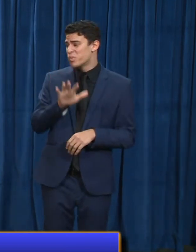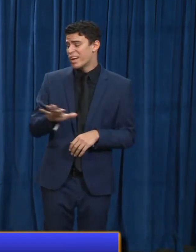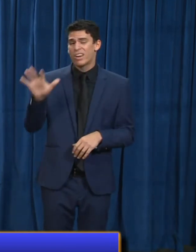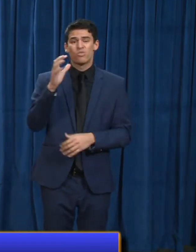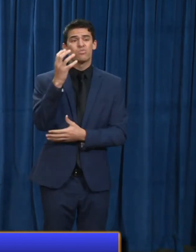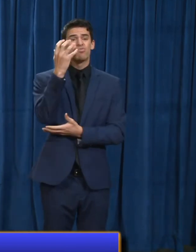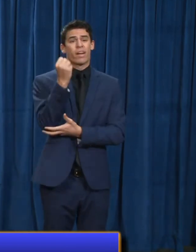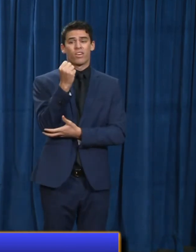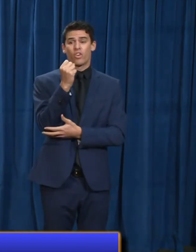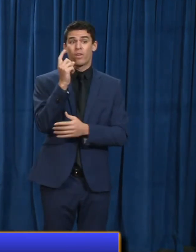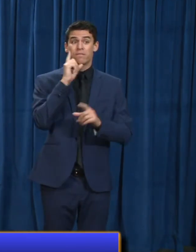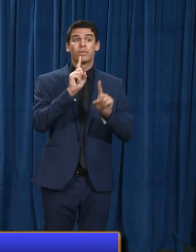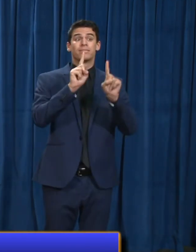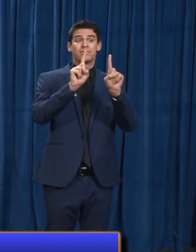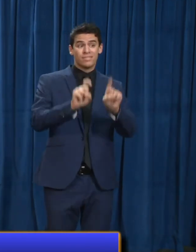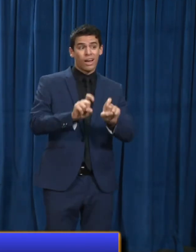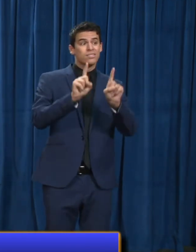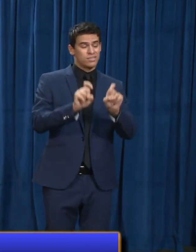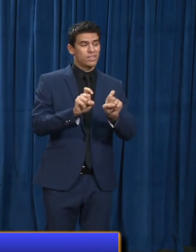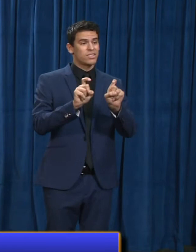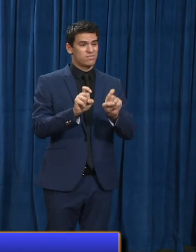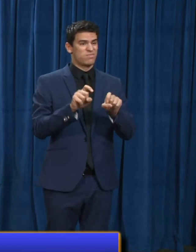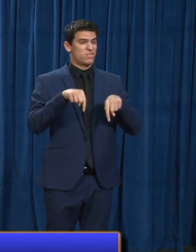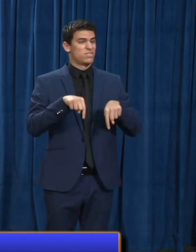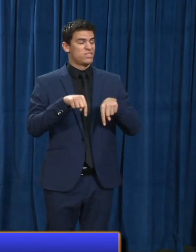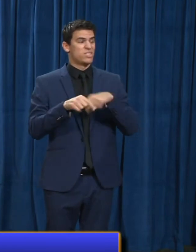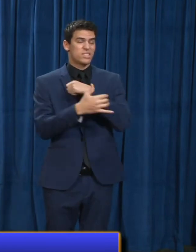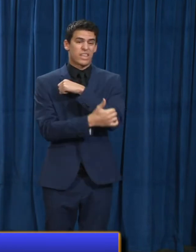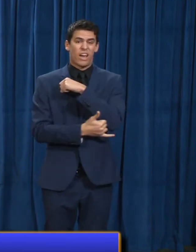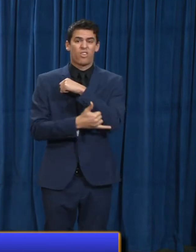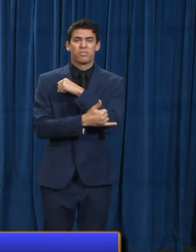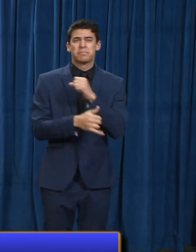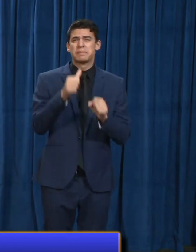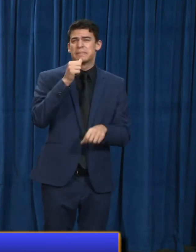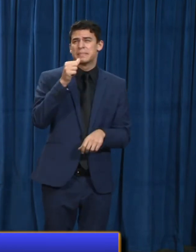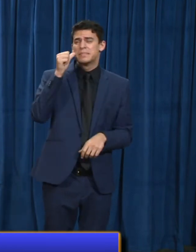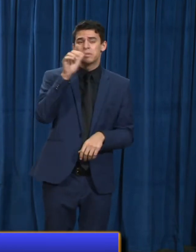of testing in our county. Yesterday, we performed